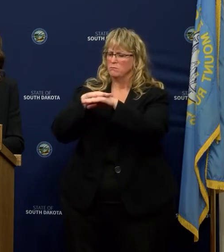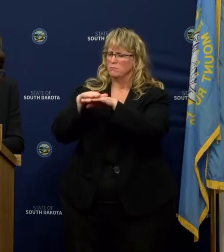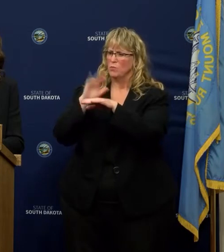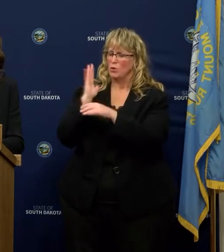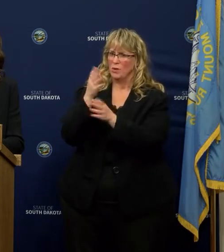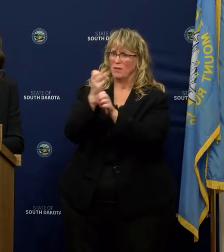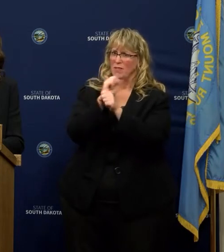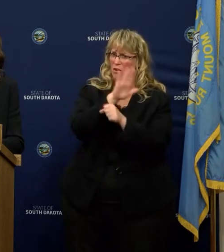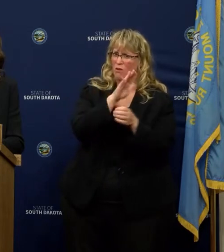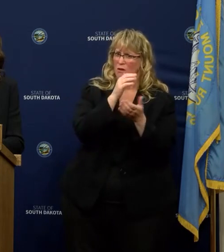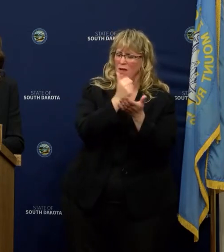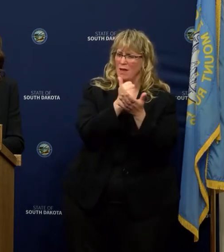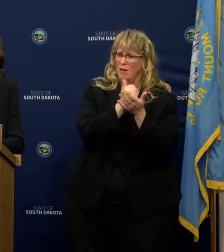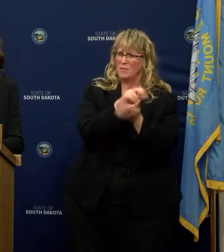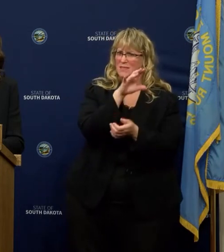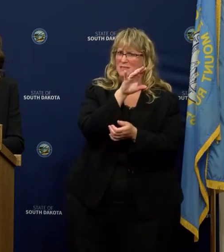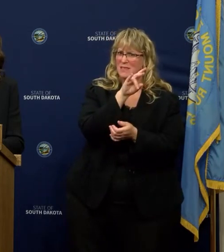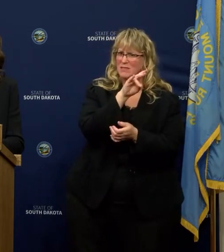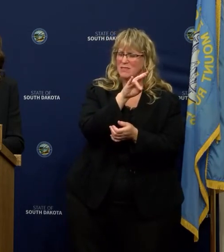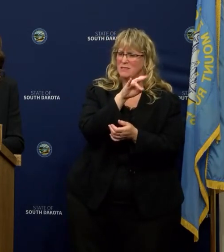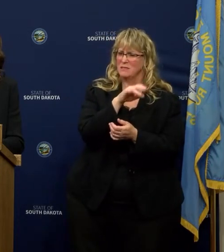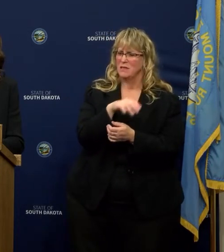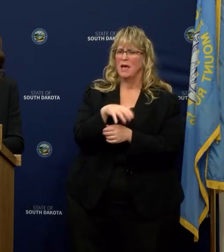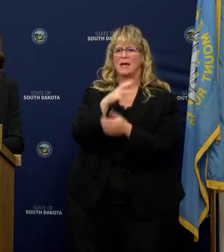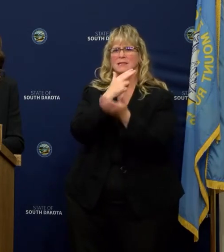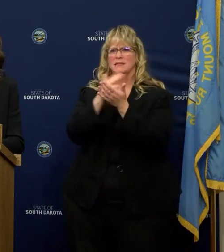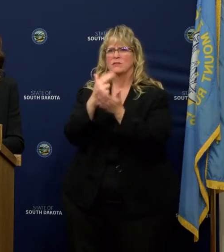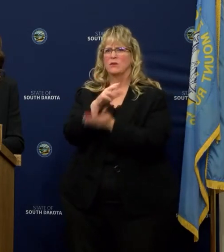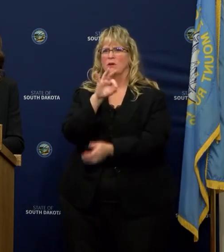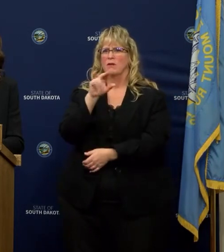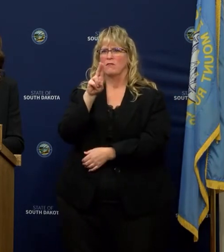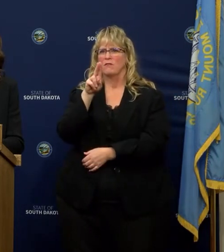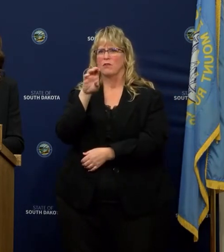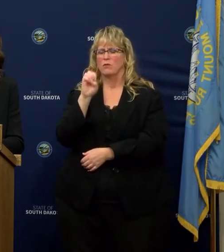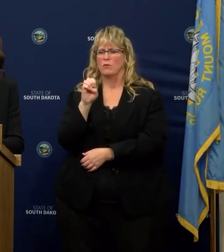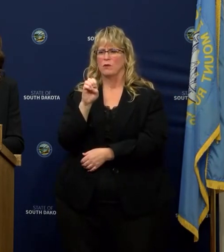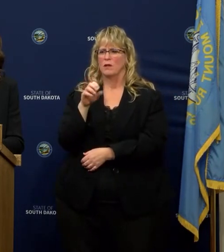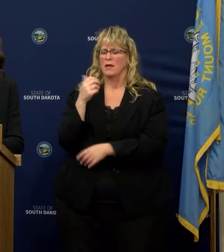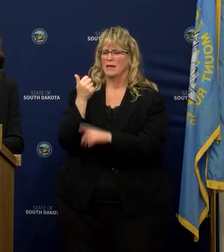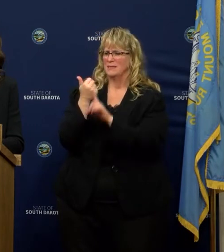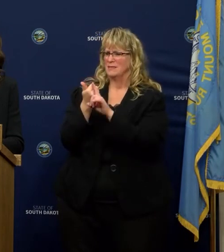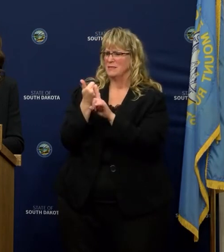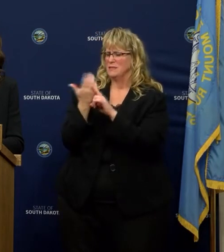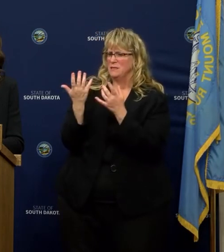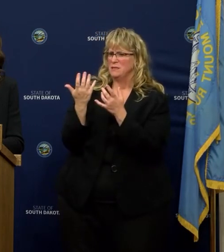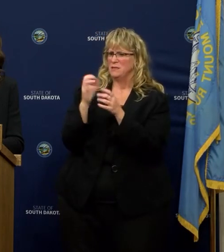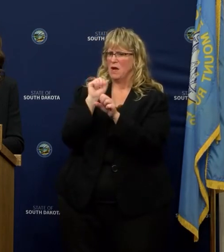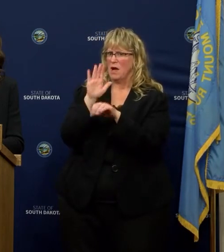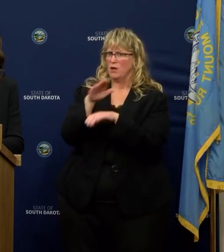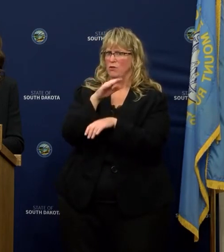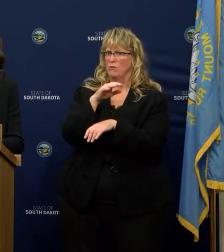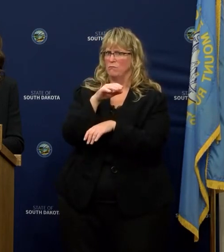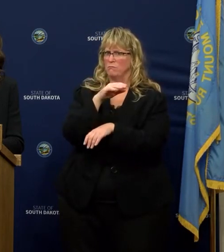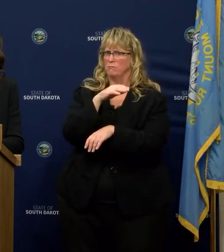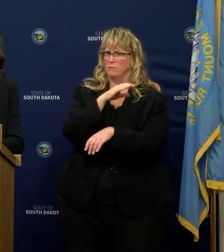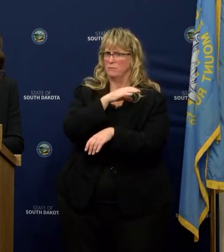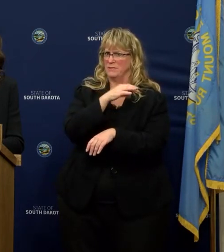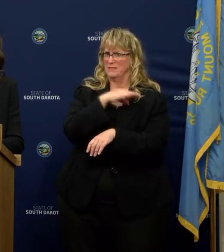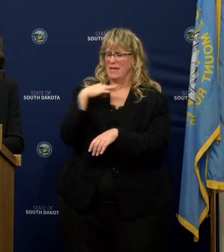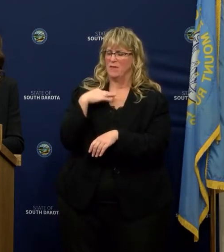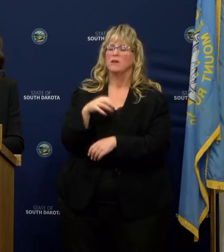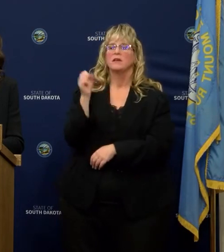their help? And then is Secretary Flute, is he your tribal liaison on your cabinet? Yes,